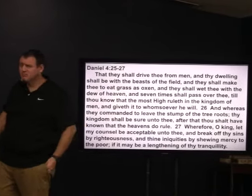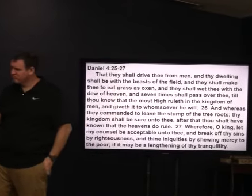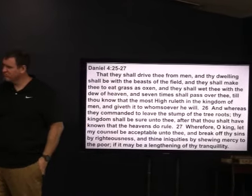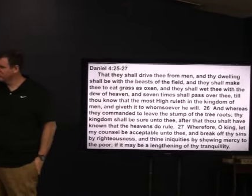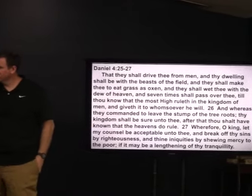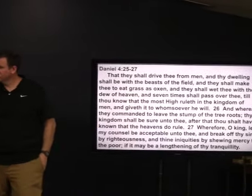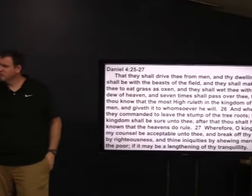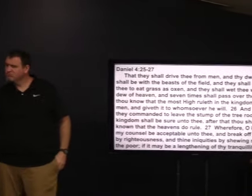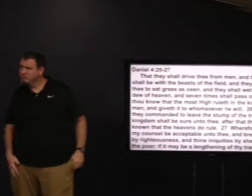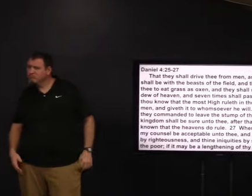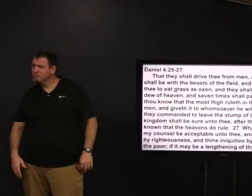stop sinning.